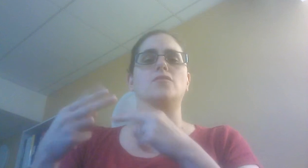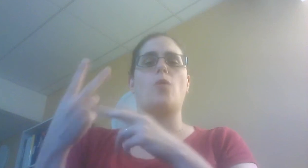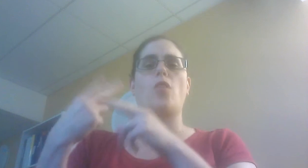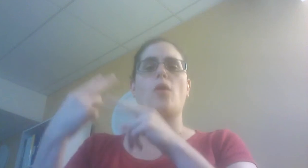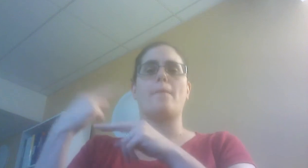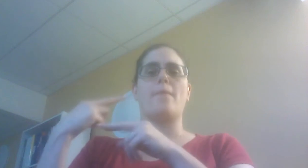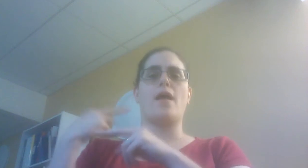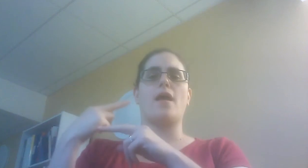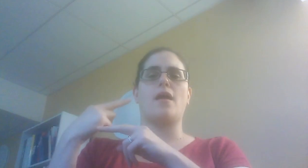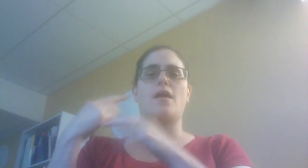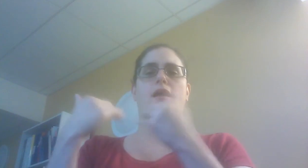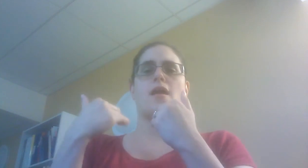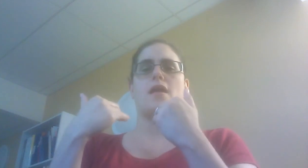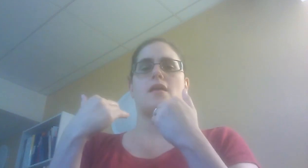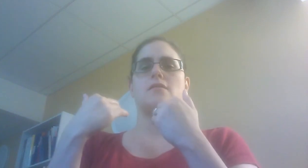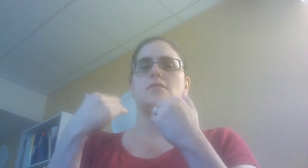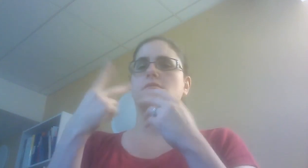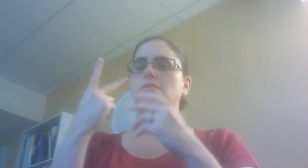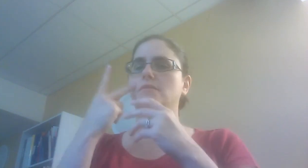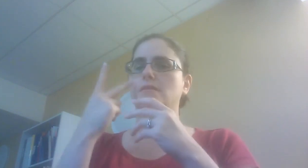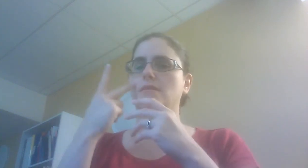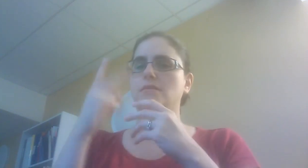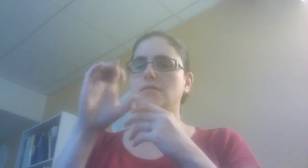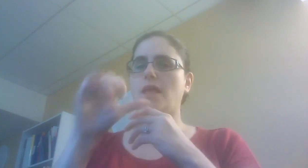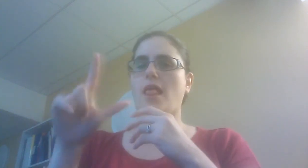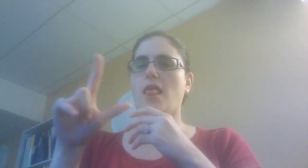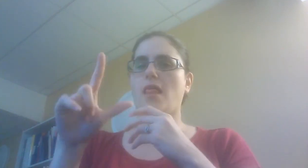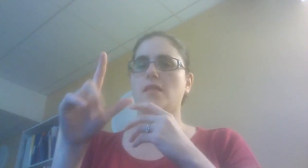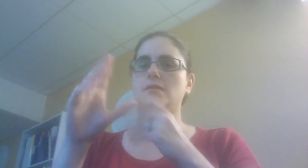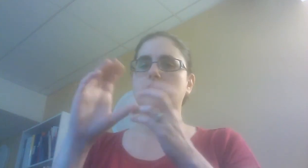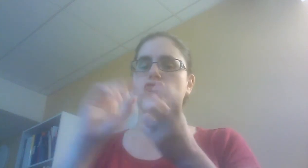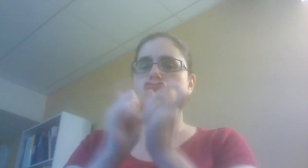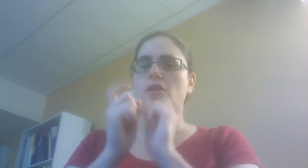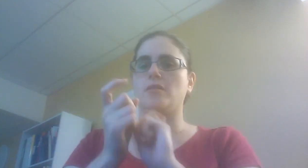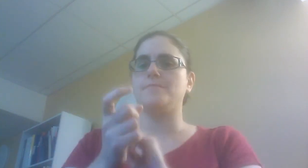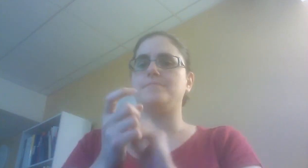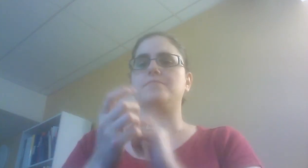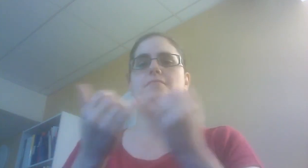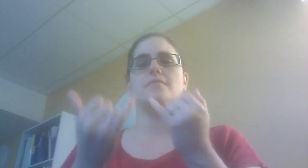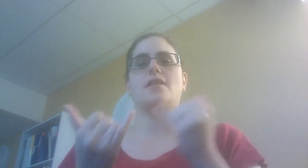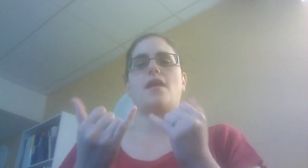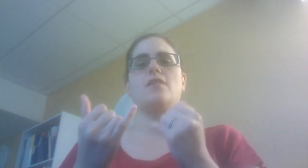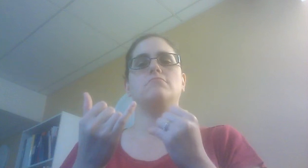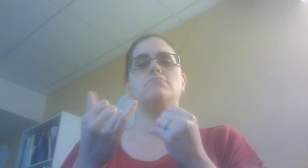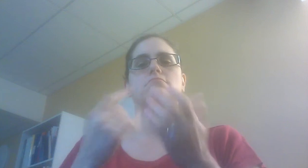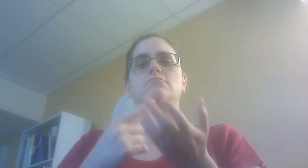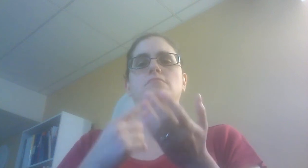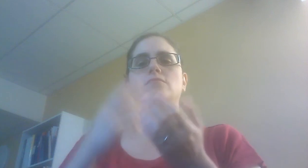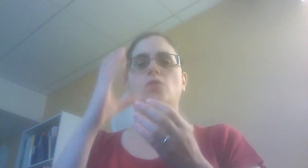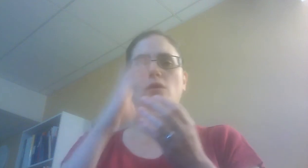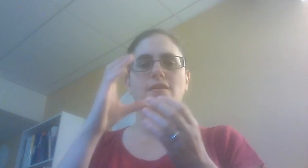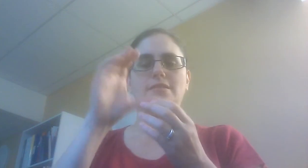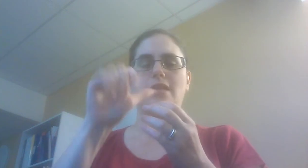And then through evolution, these cells have changed. Now, when we look at cells, there are two